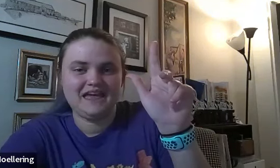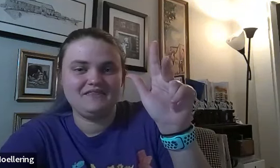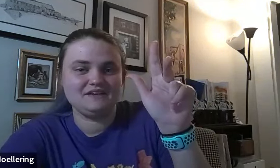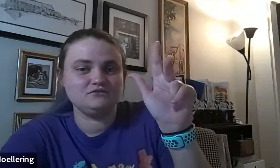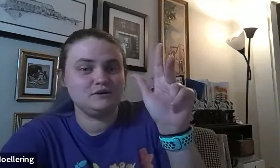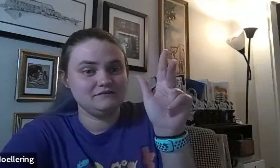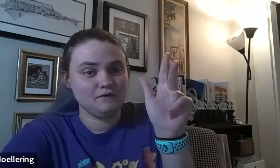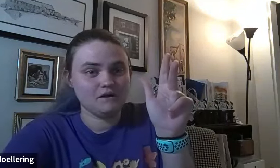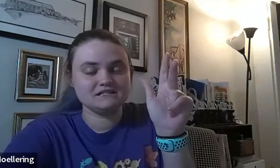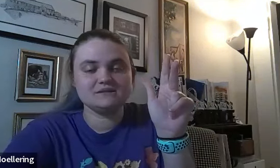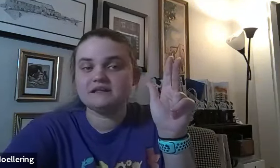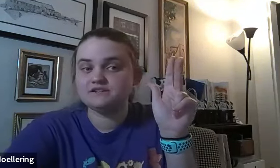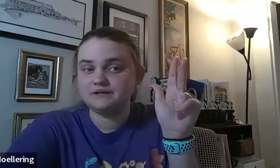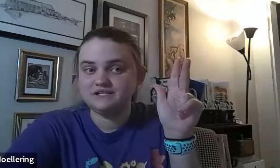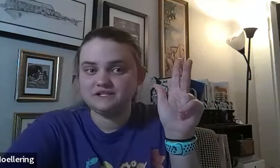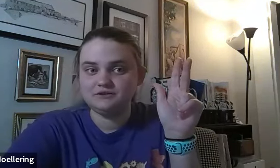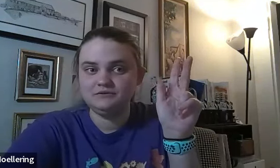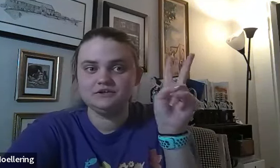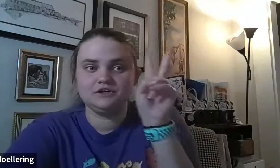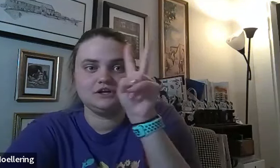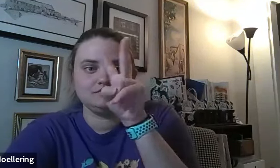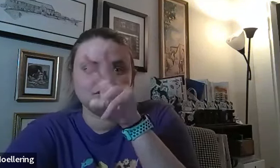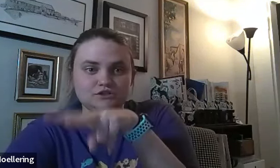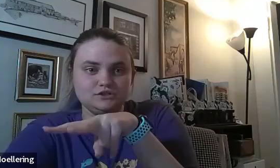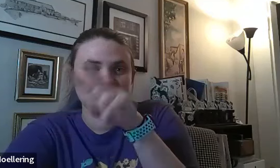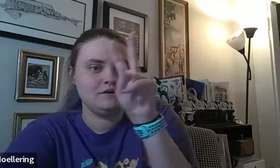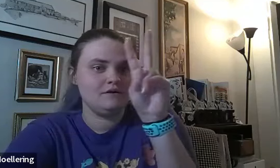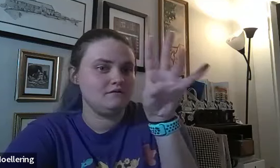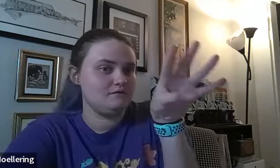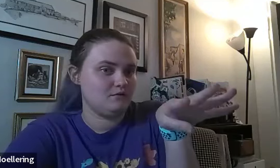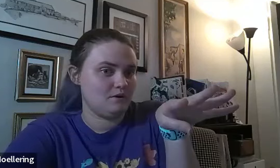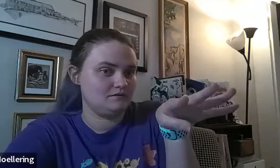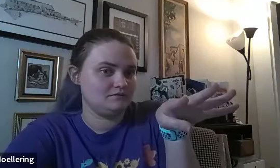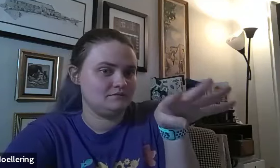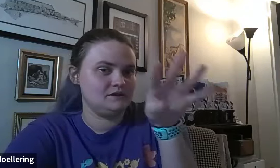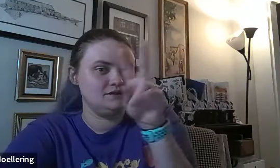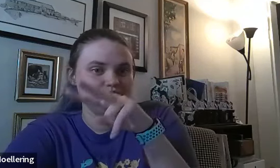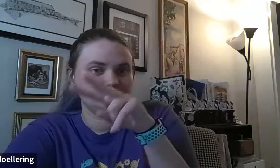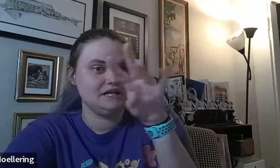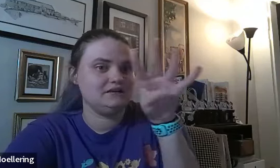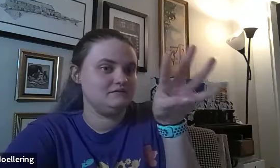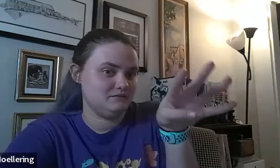And then 24 is going to be like 22. You're going to go 2, 4. 24.